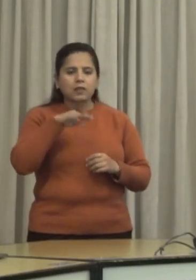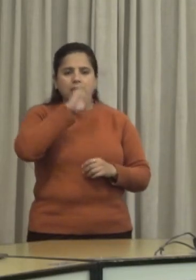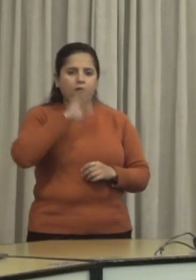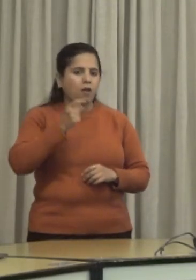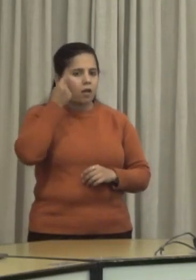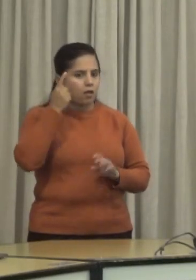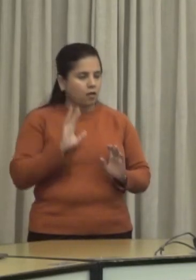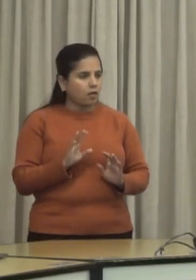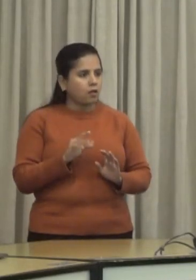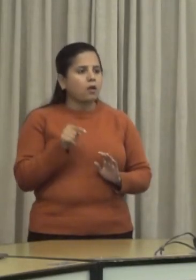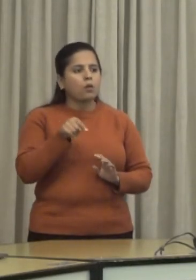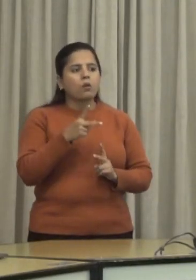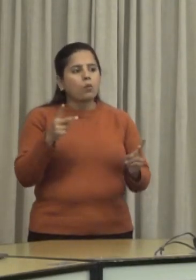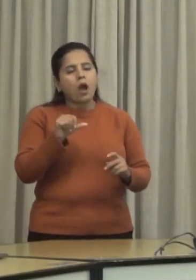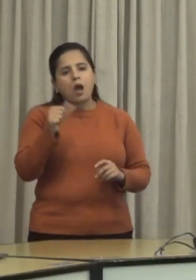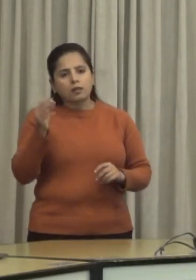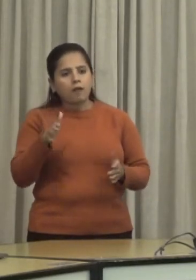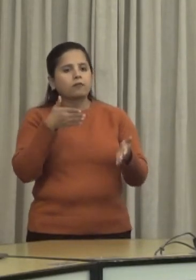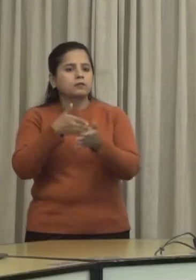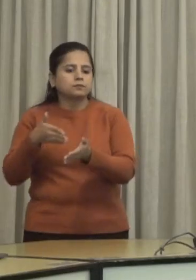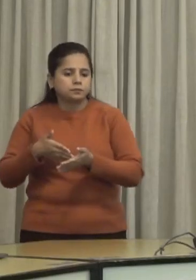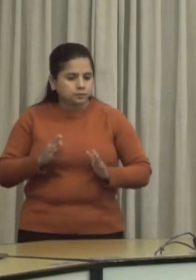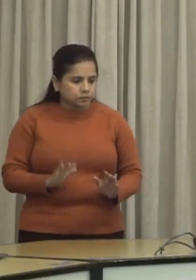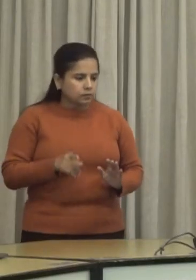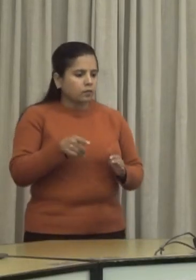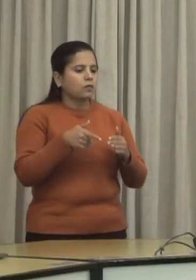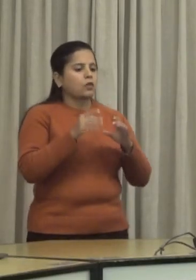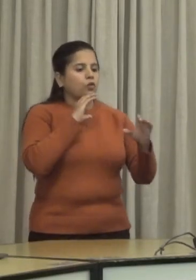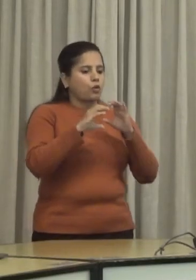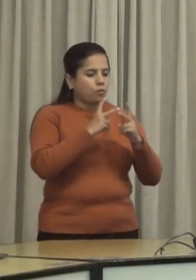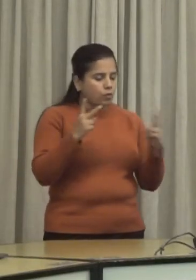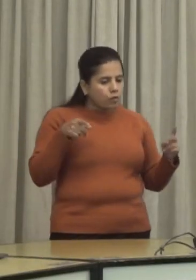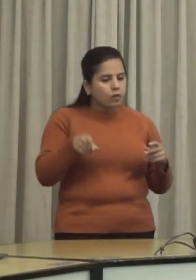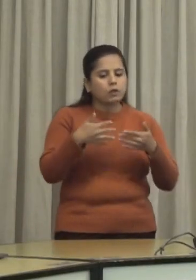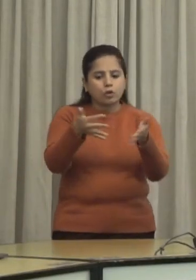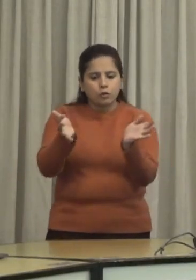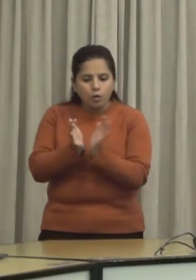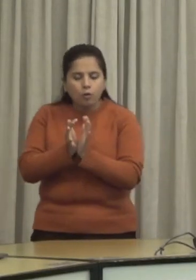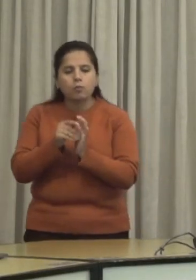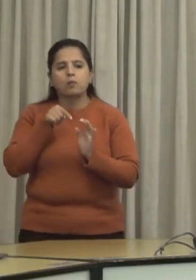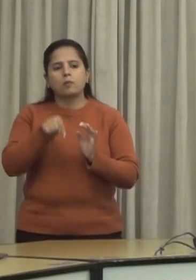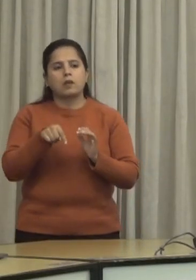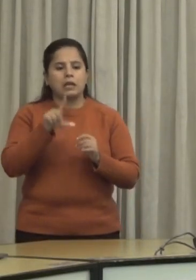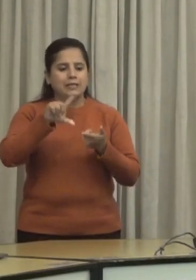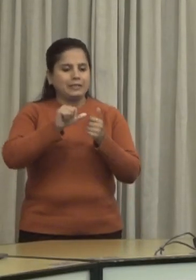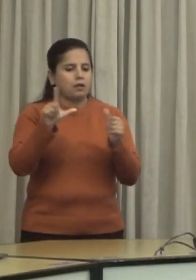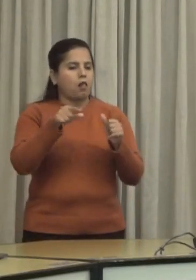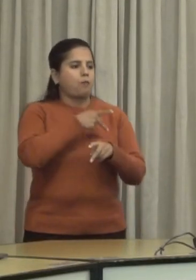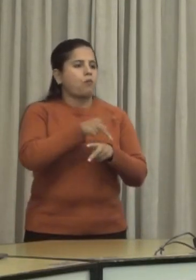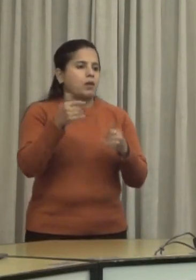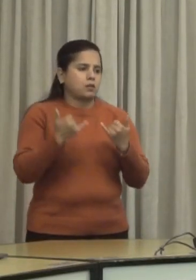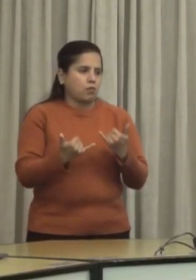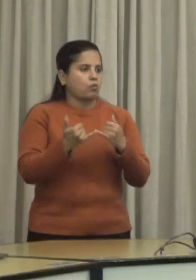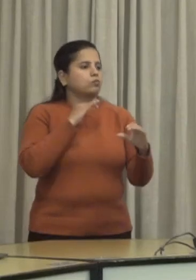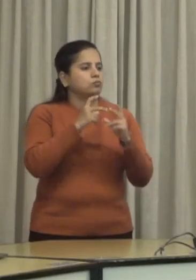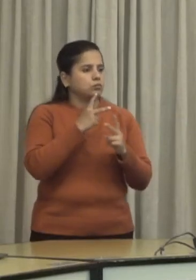understand, which is one of the other barriers of communication with the community and with the legal profession now.